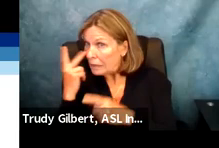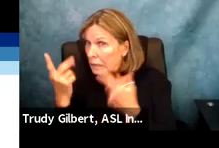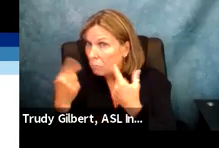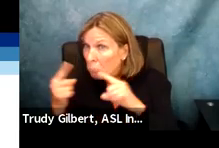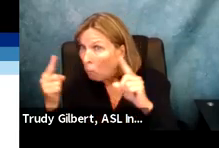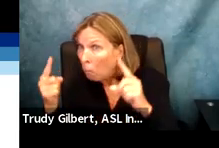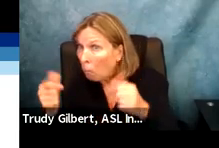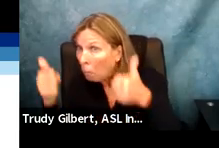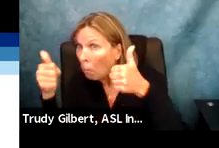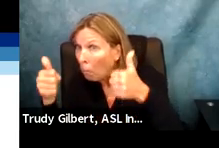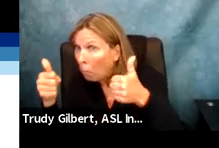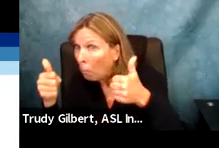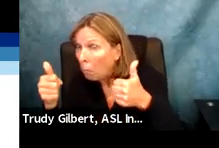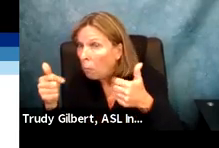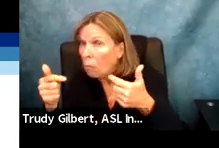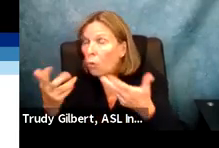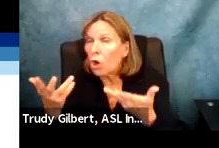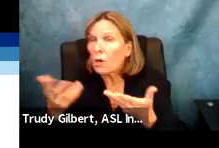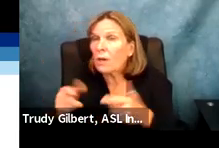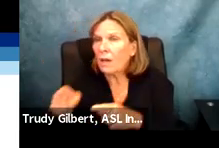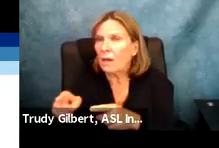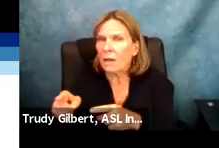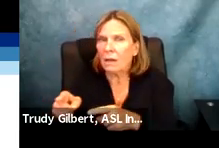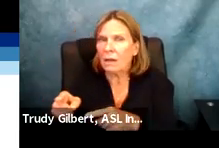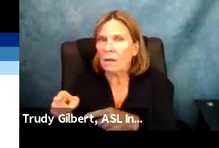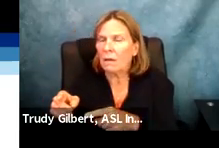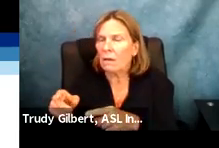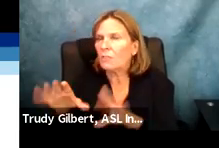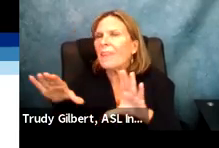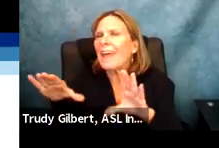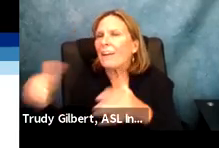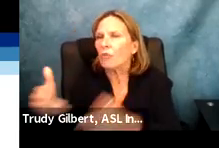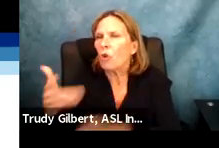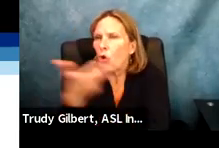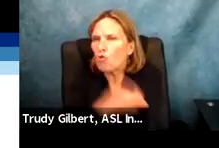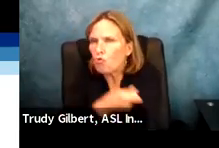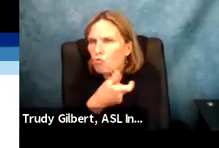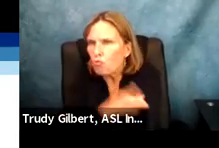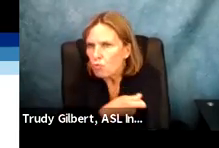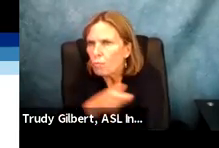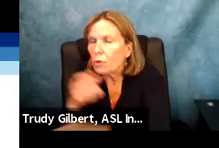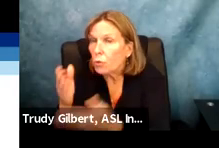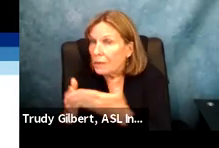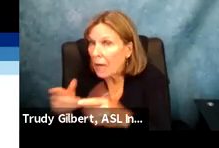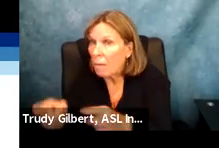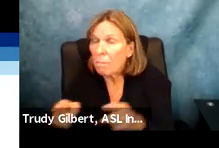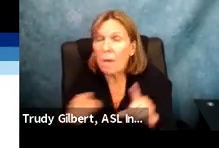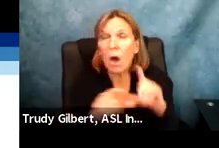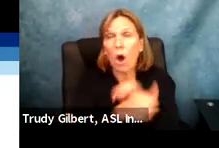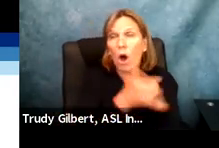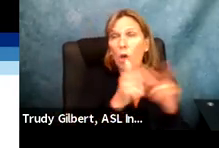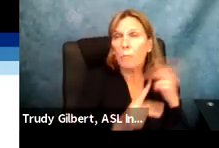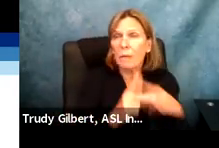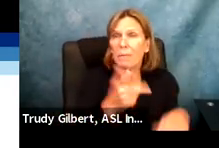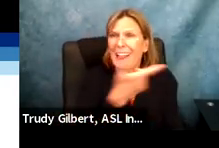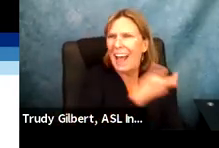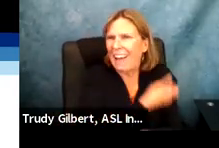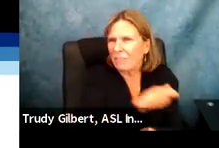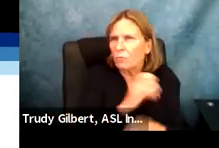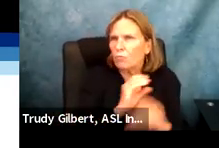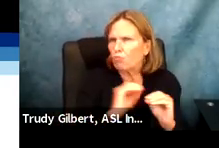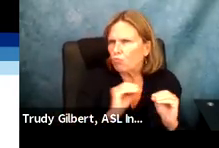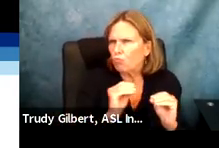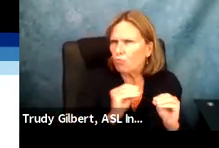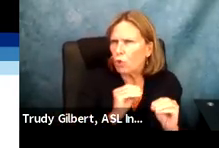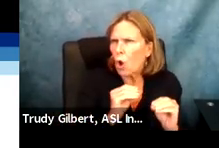and they gave vaccine to some people and a placebo to other people, they saw very quickly that the people who received